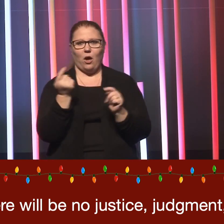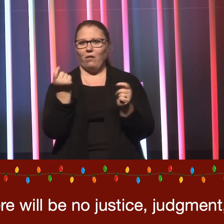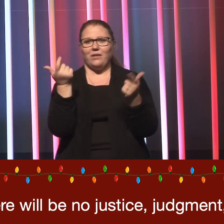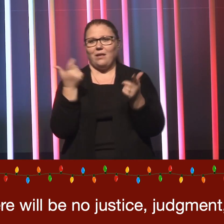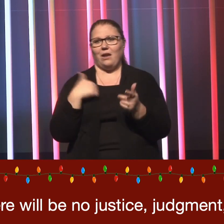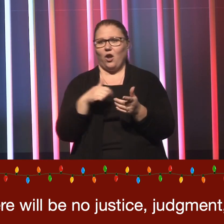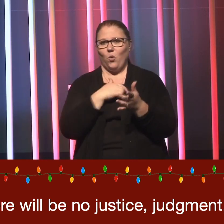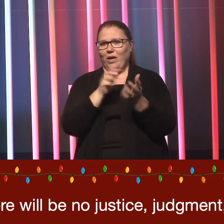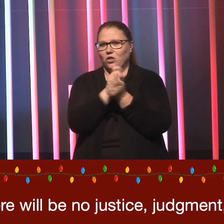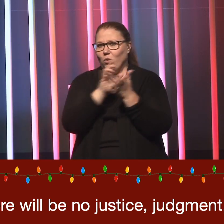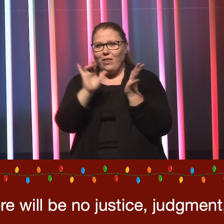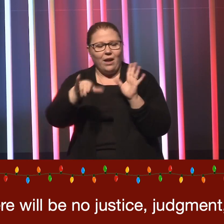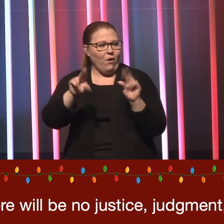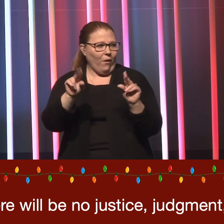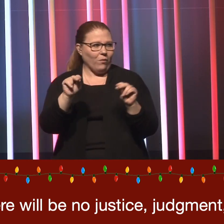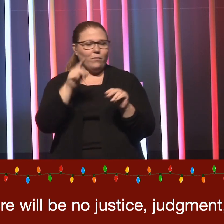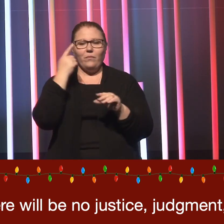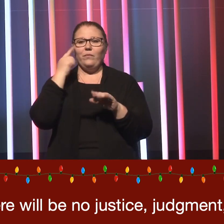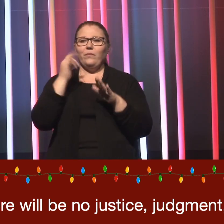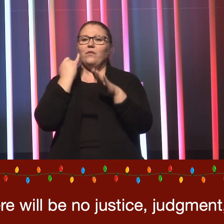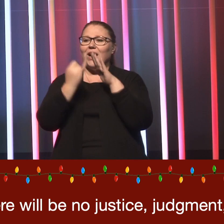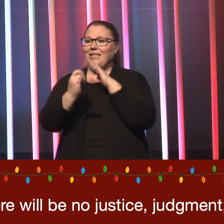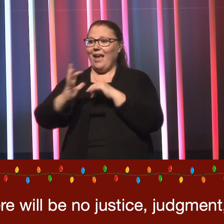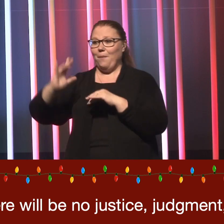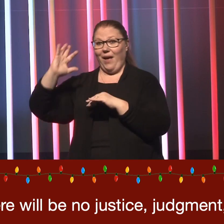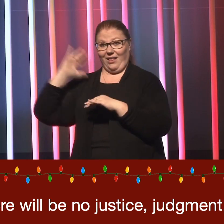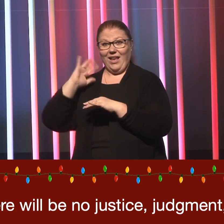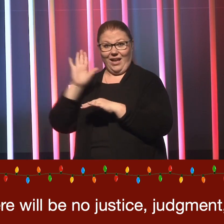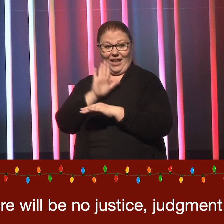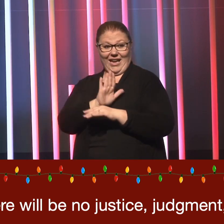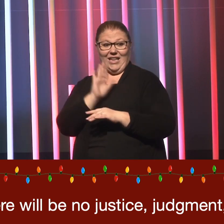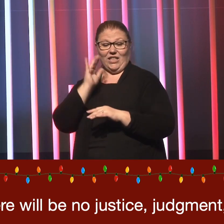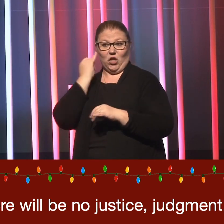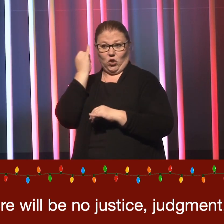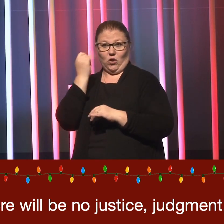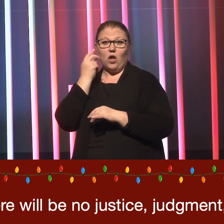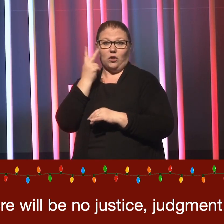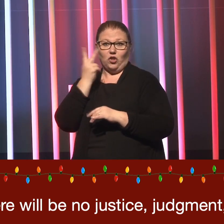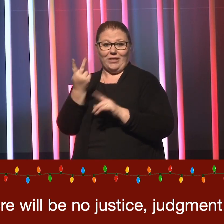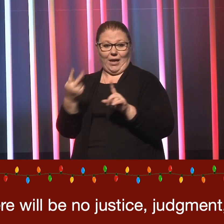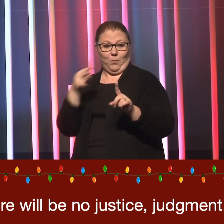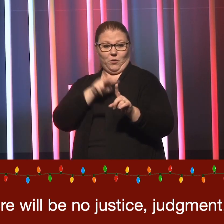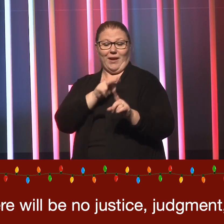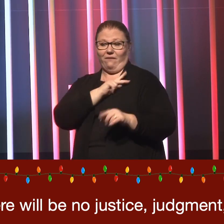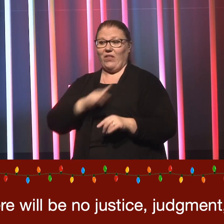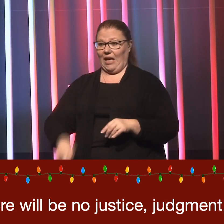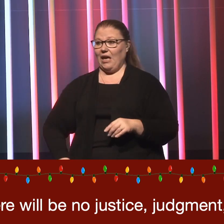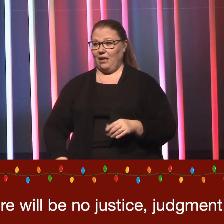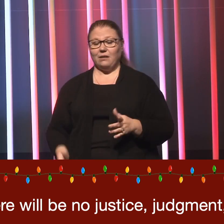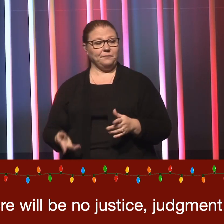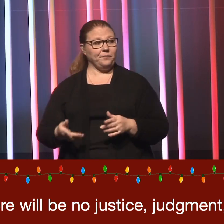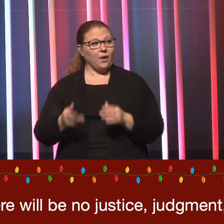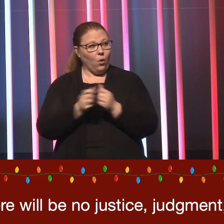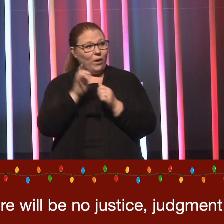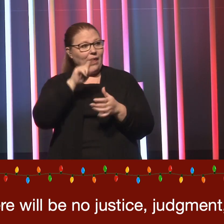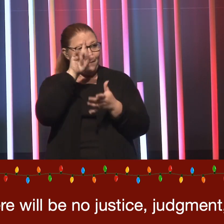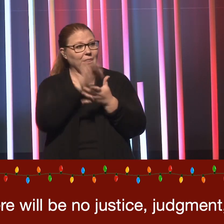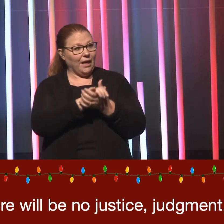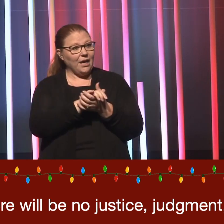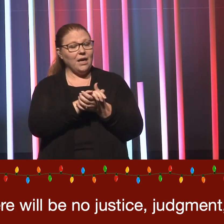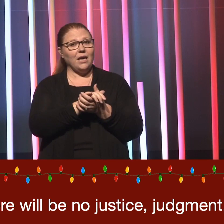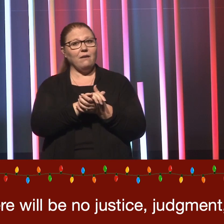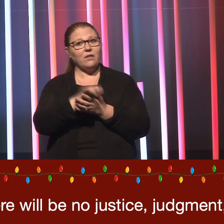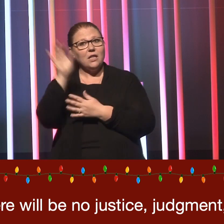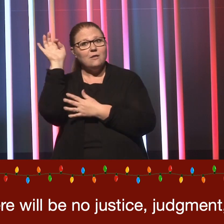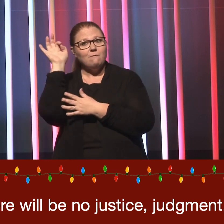we eliminate that. I'm just saying for Isaiah and his understanding of the king. Now, with that belief, he prophesies and he